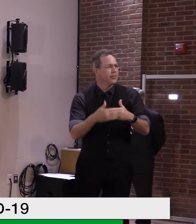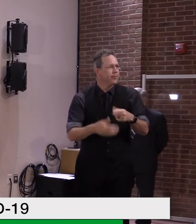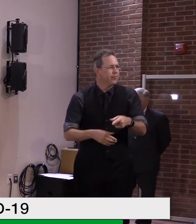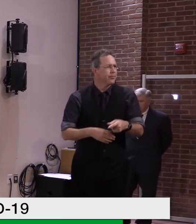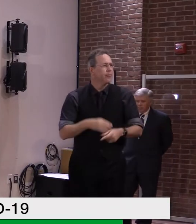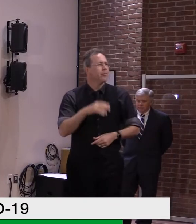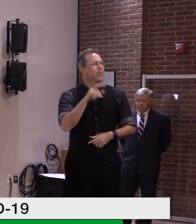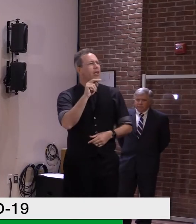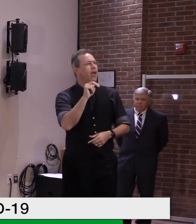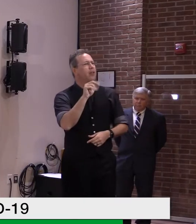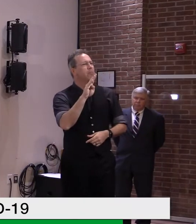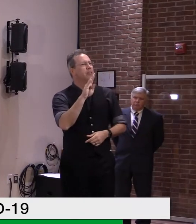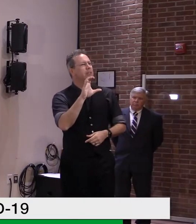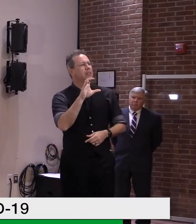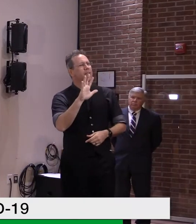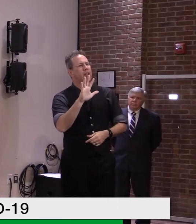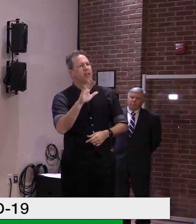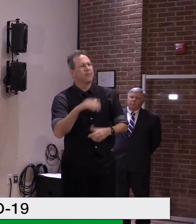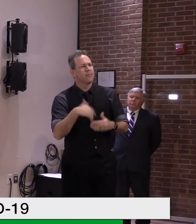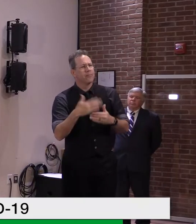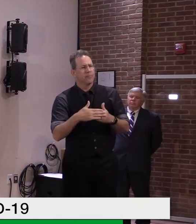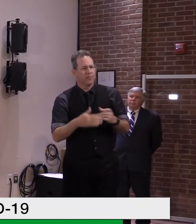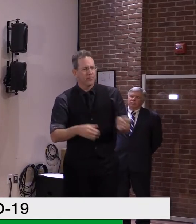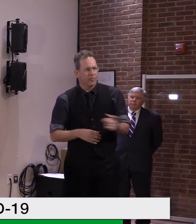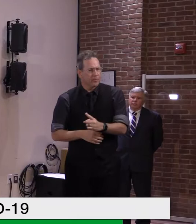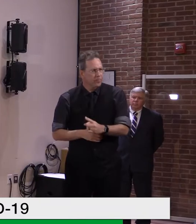5. Good morning. Can you hear me? We can.